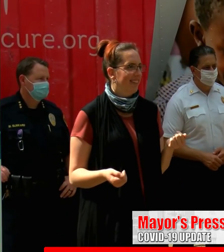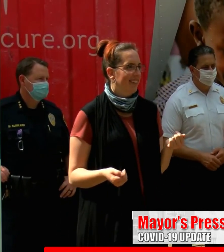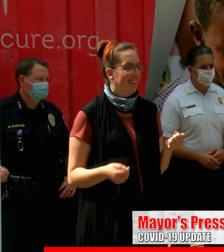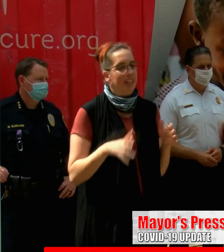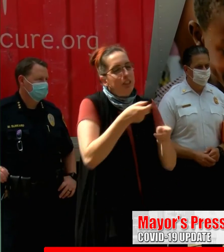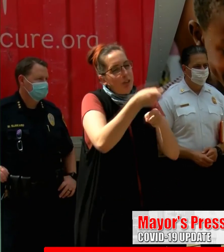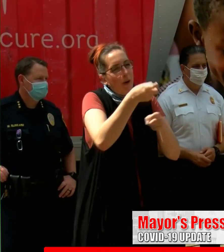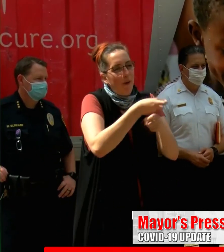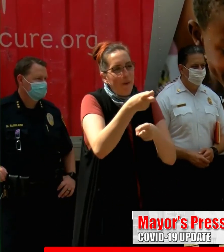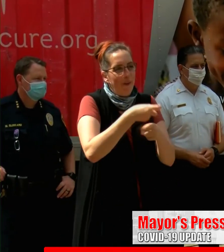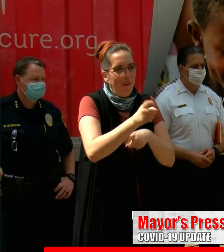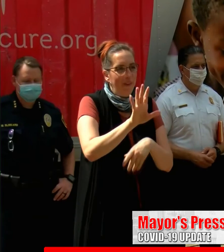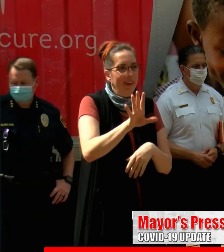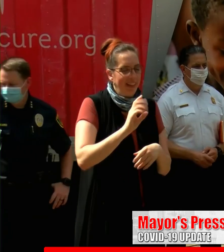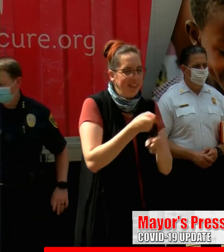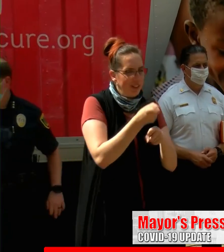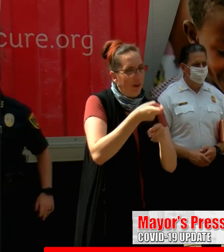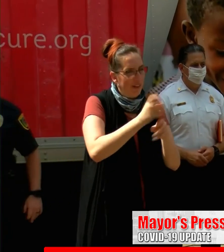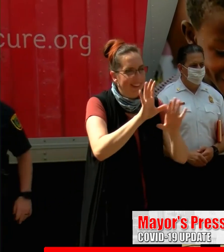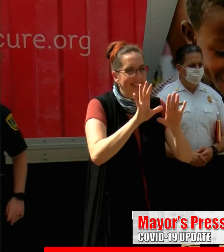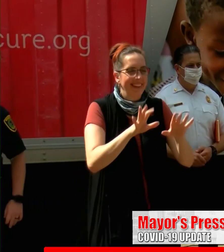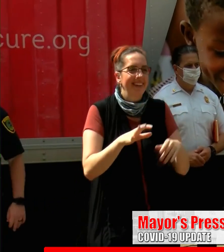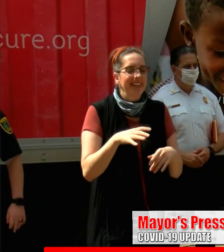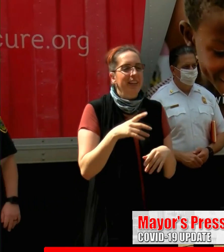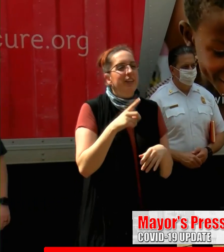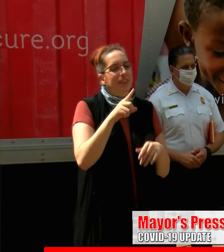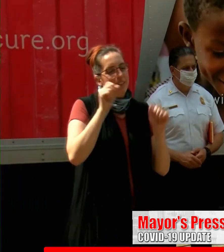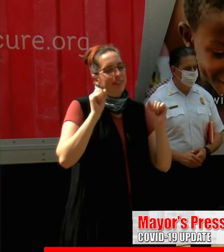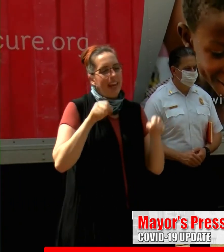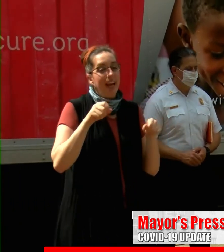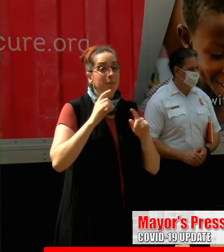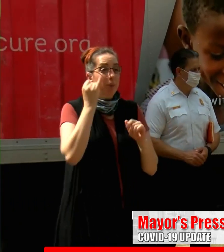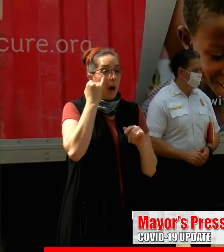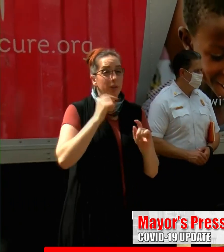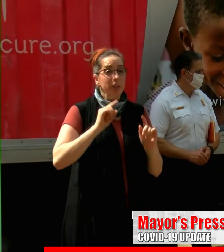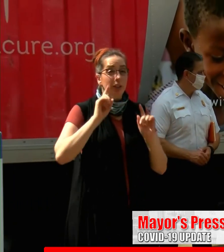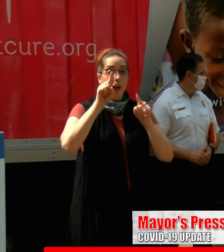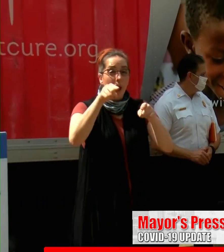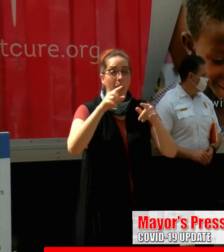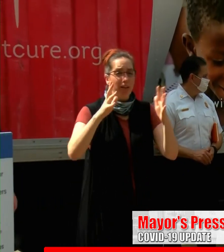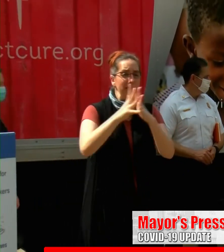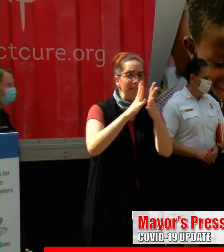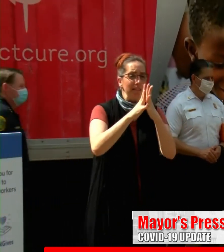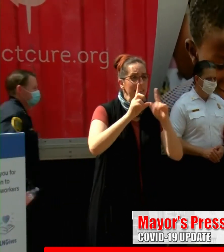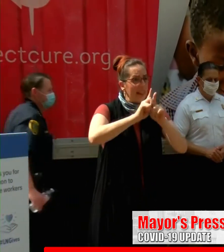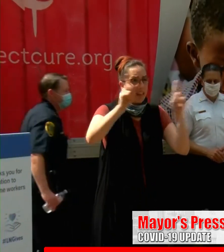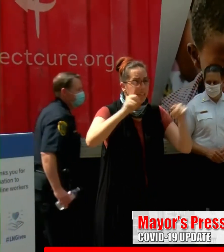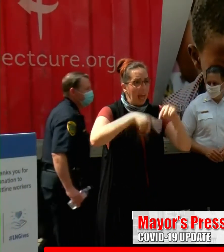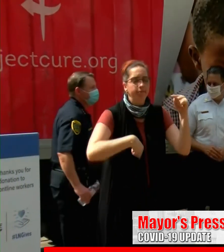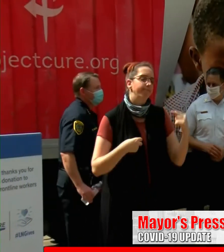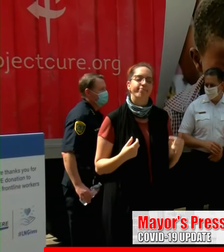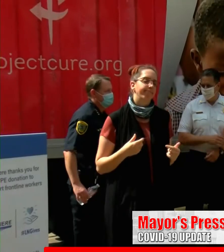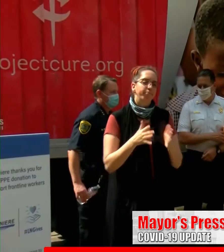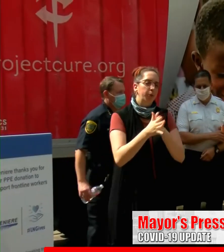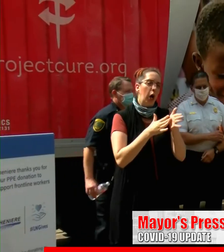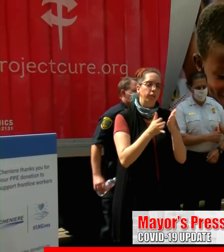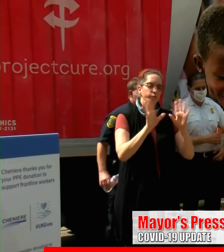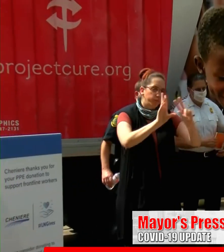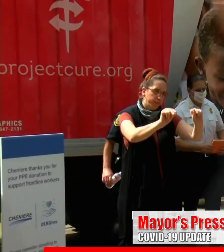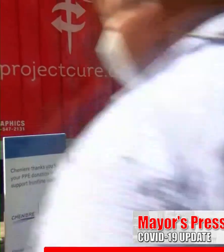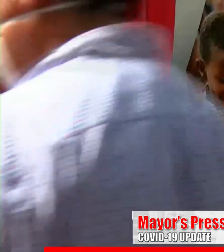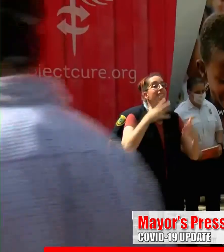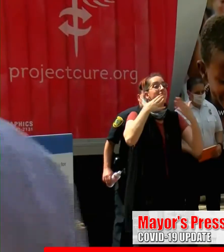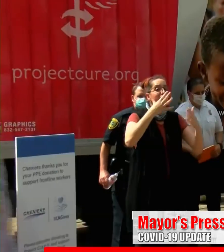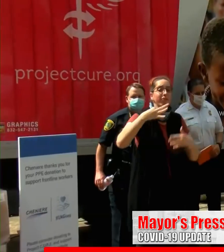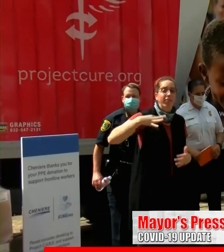That is a joke. Okay. But you can go if you can't social distance. Okay. Thank you all to all the volunteers. Thank